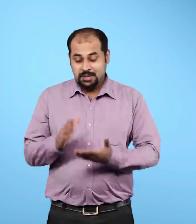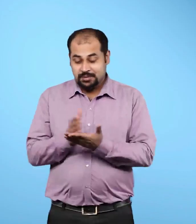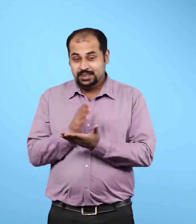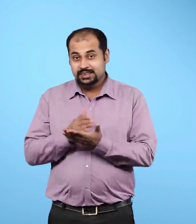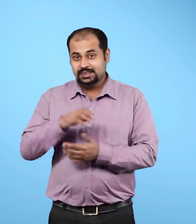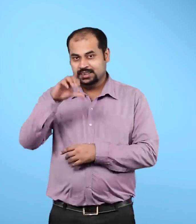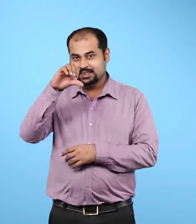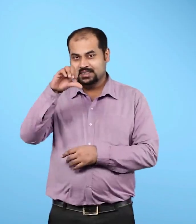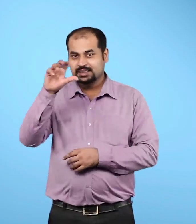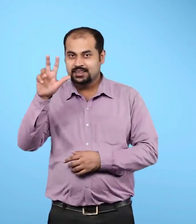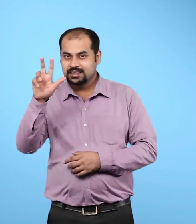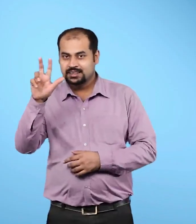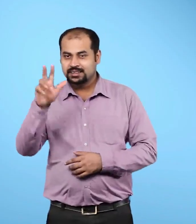Page 98.